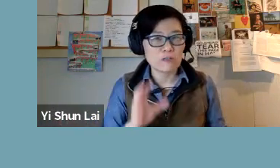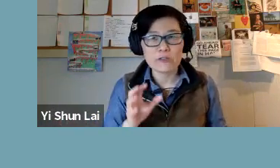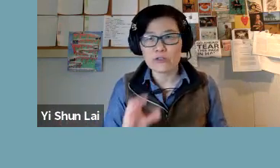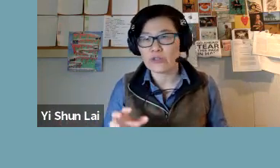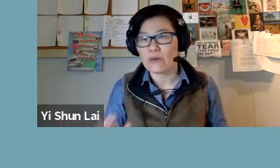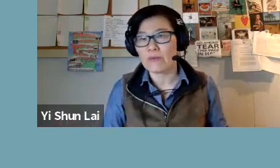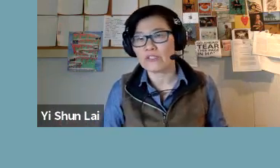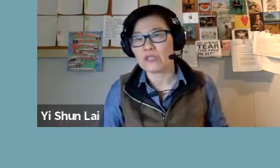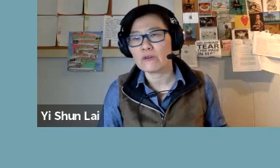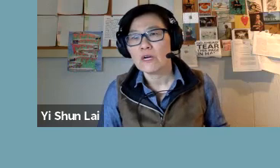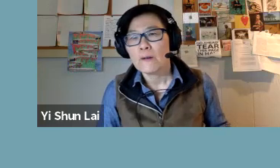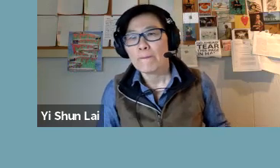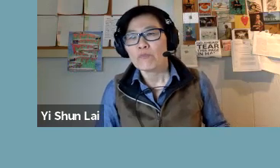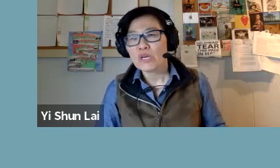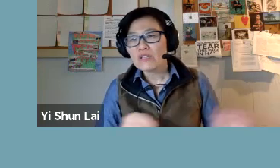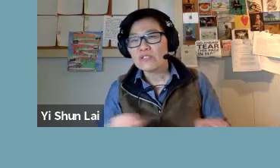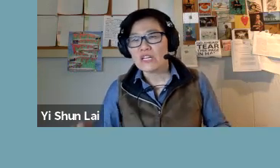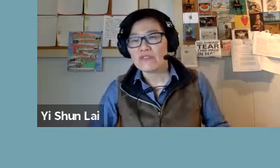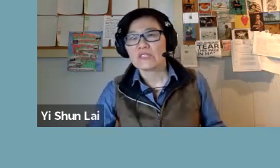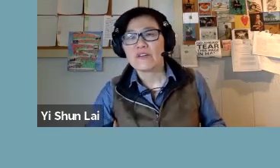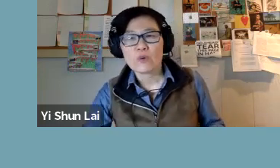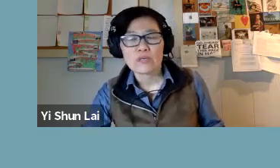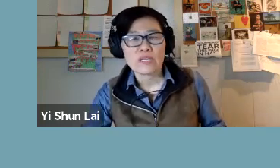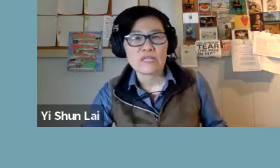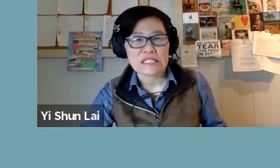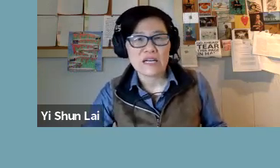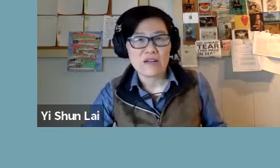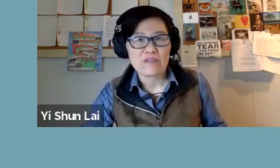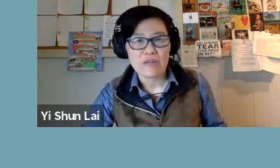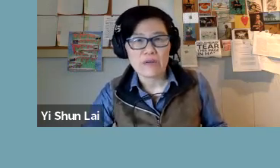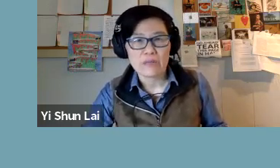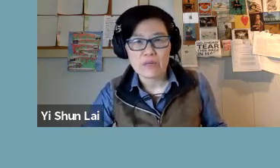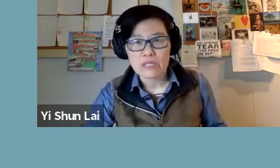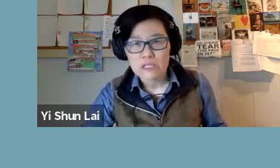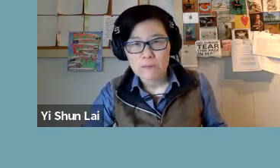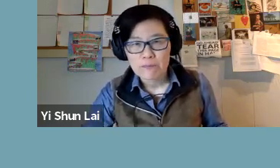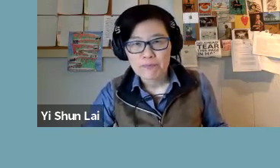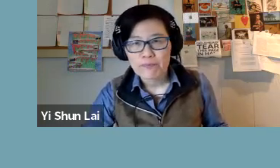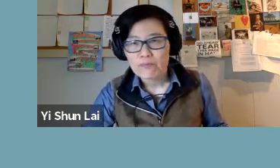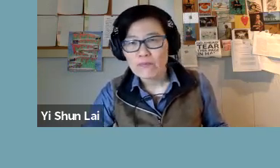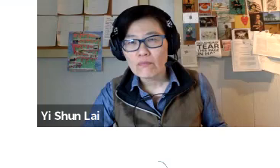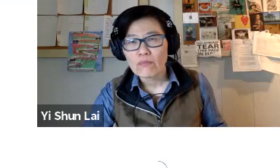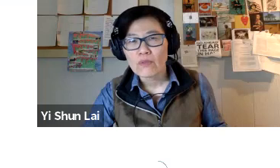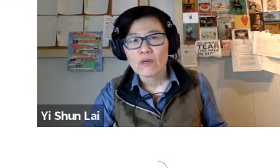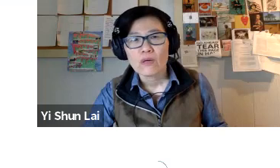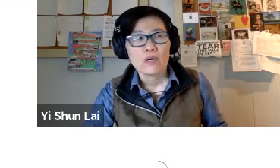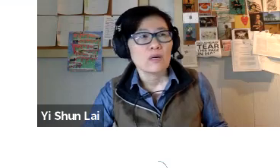particular loose structure that I'm about to show you. Regardless of any of this, every query letter needs to have the following components.